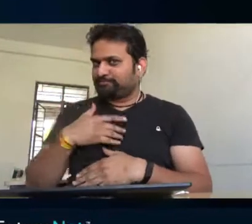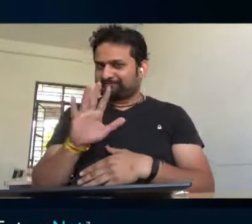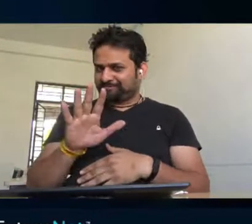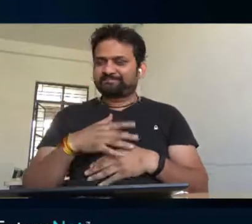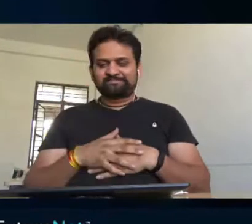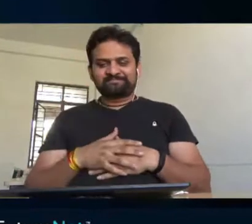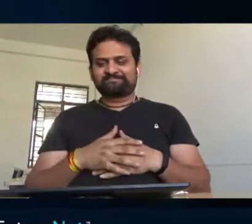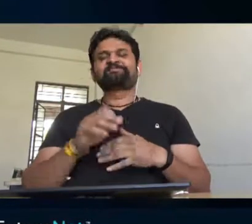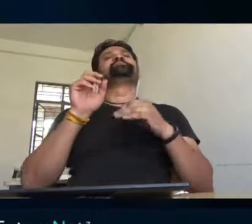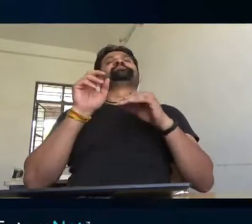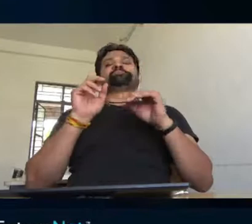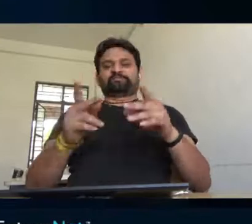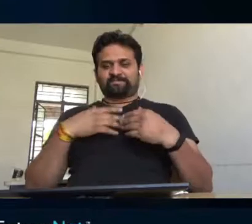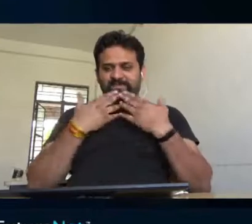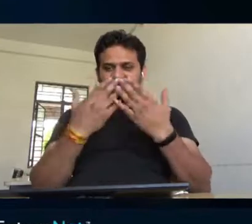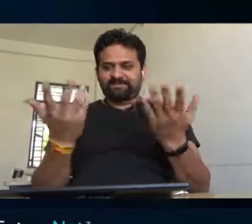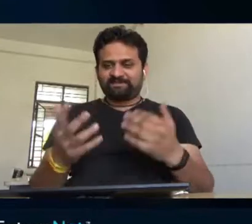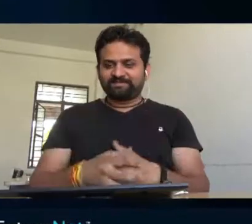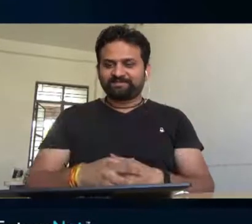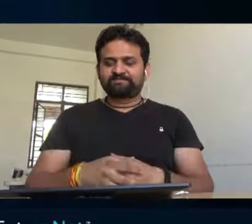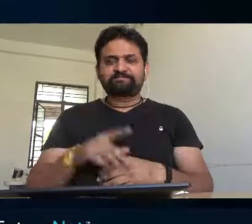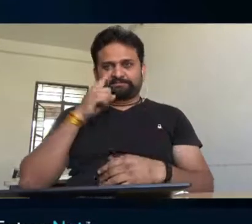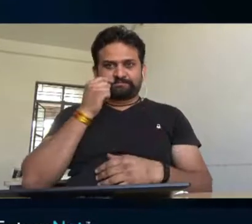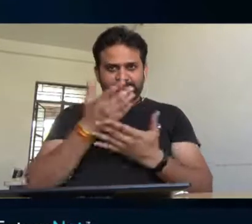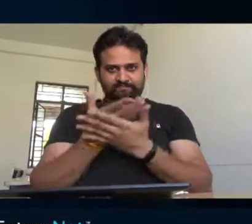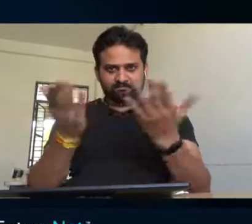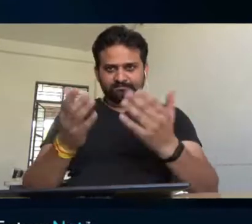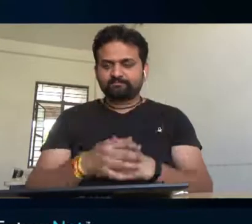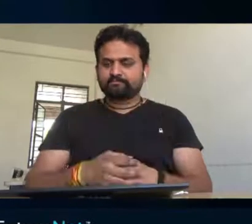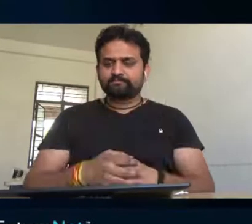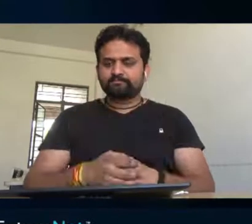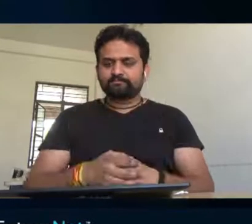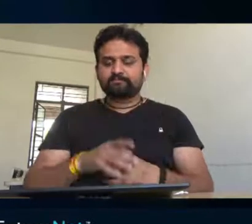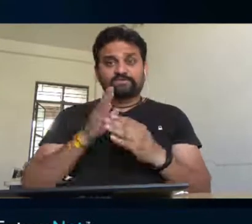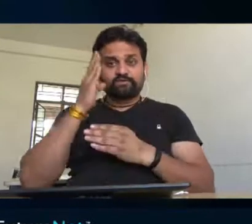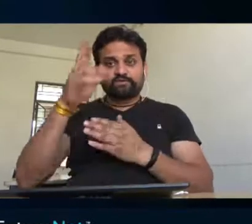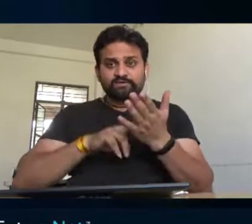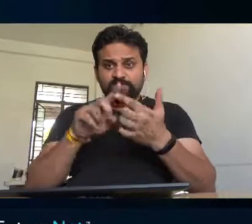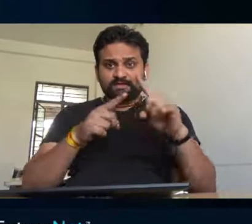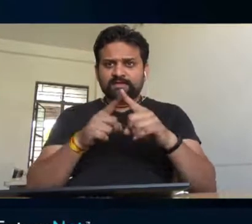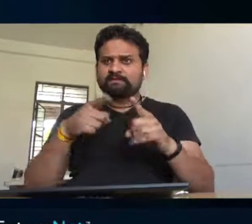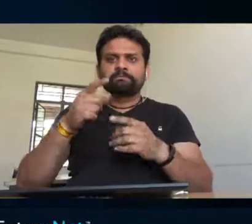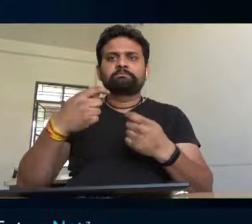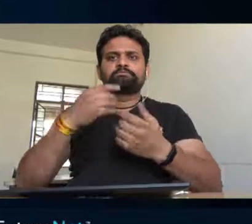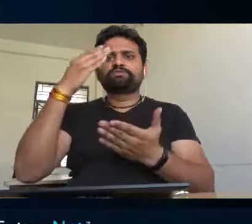tell too much. When I do that, then Roman will kill me. But I must tell you a secret.